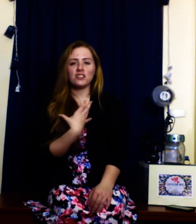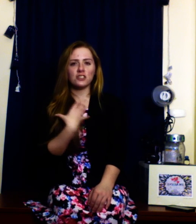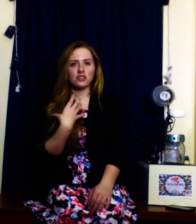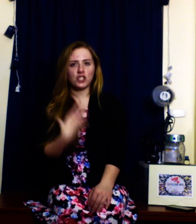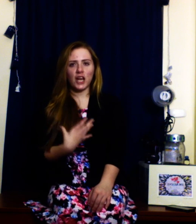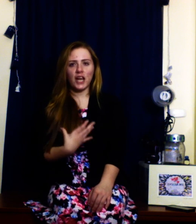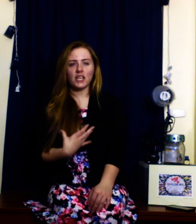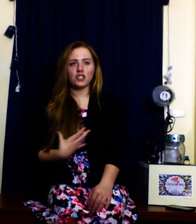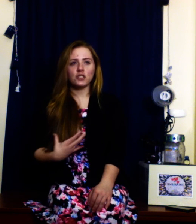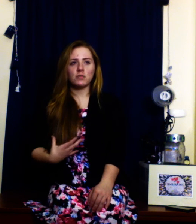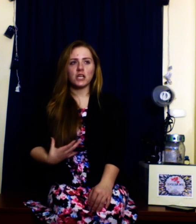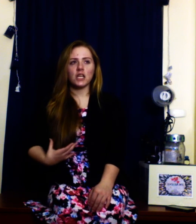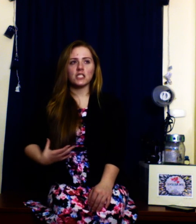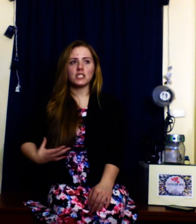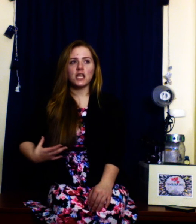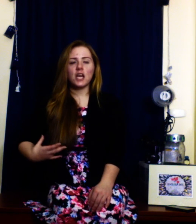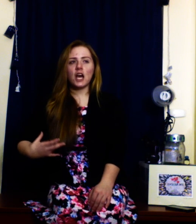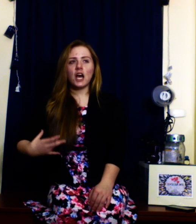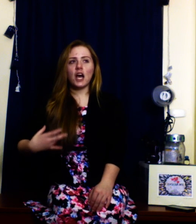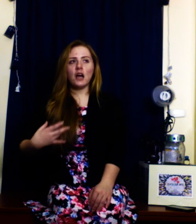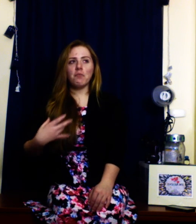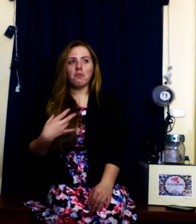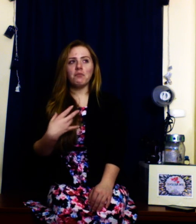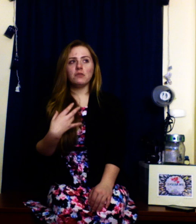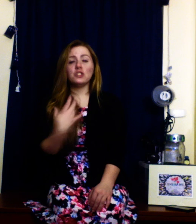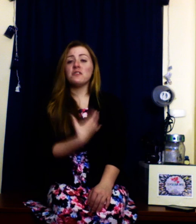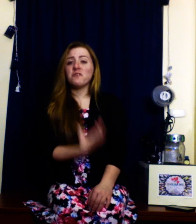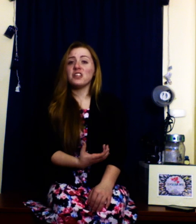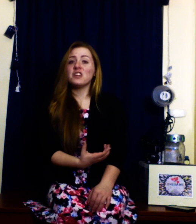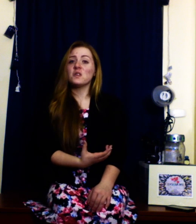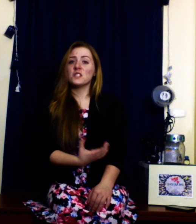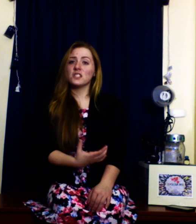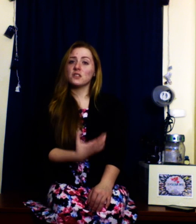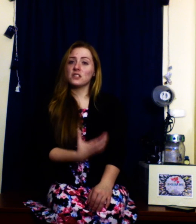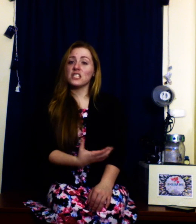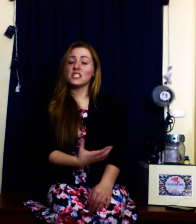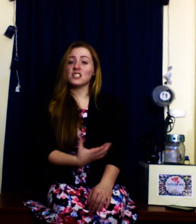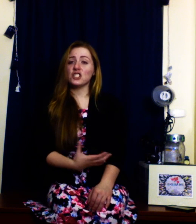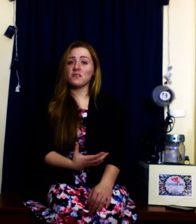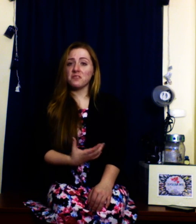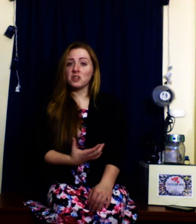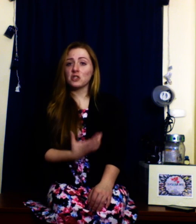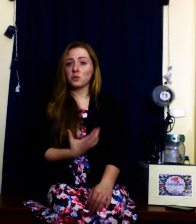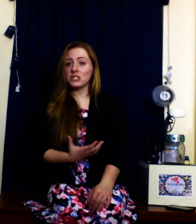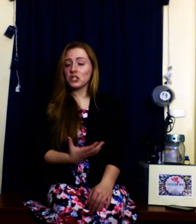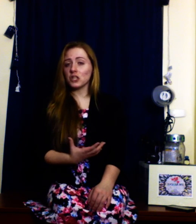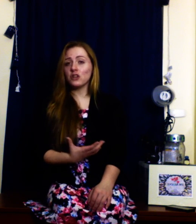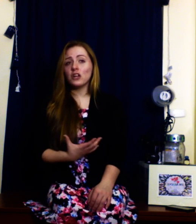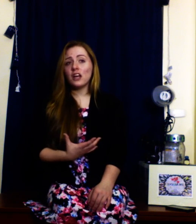just changed because she fears this season. She fears winter,